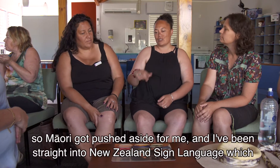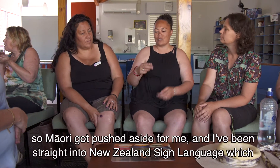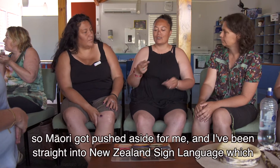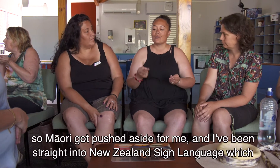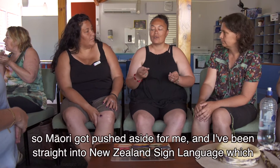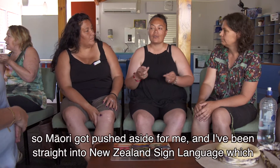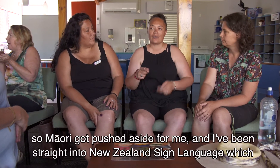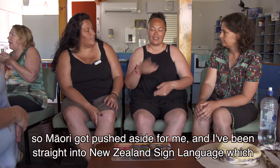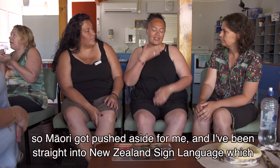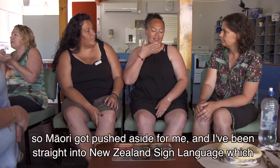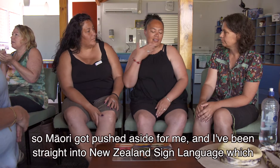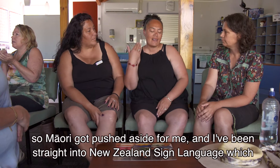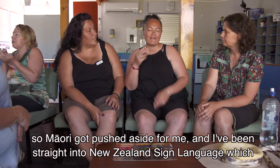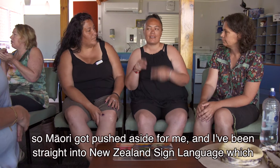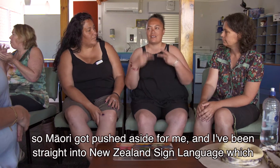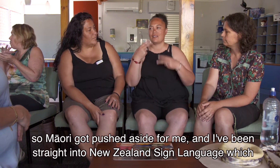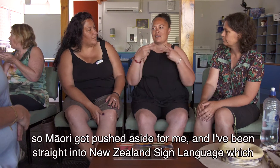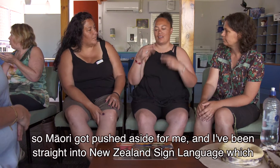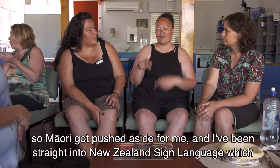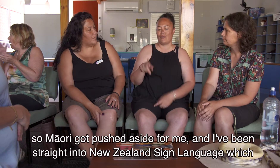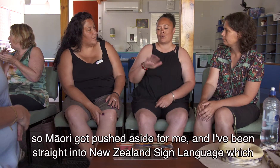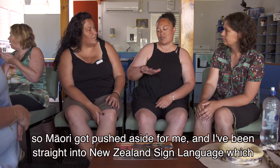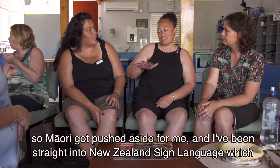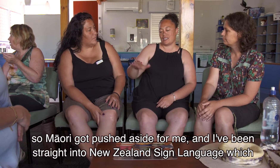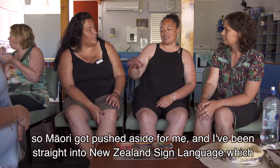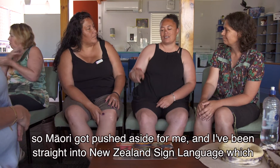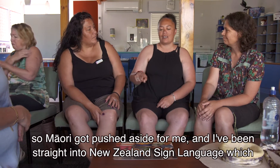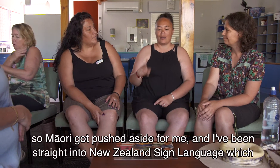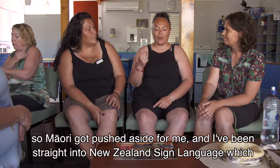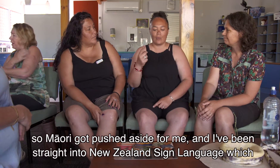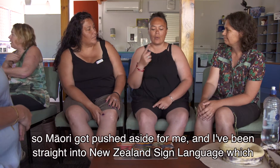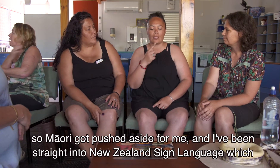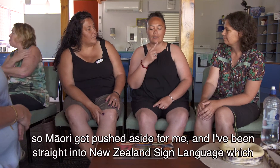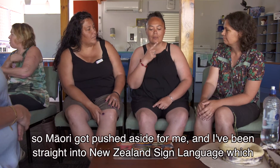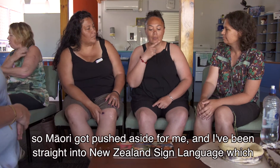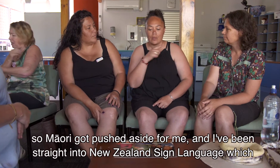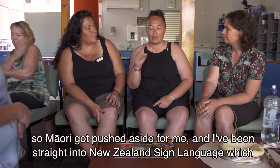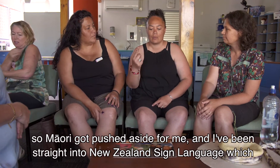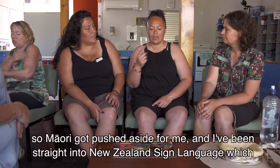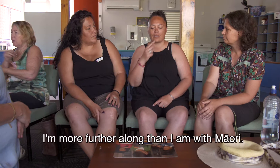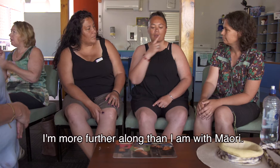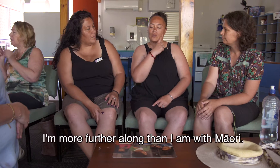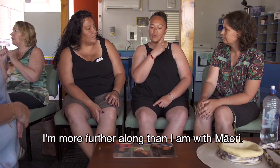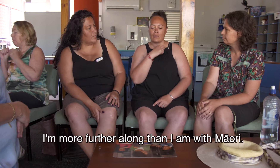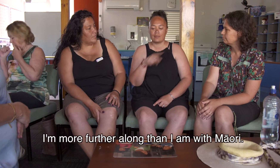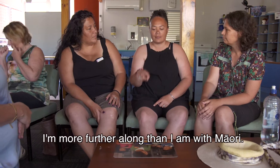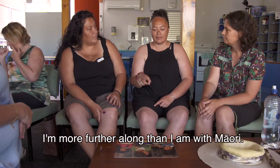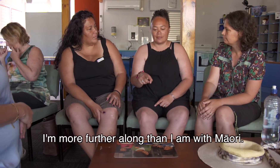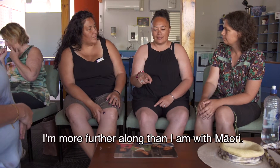So Māori got pushed aside for me, and I've been straight into New Zealand Sign Language, which I'm more further along than I